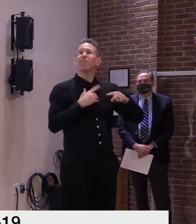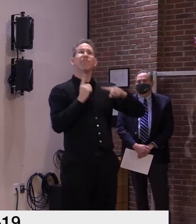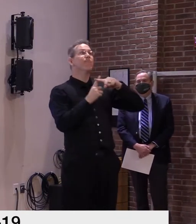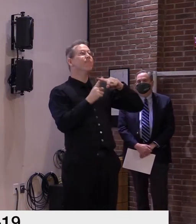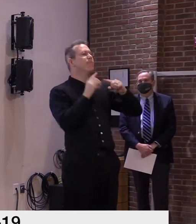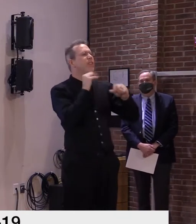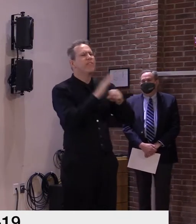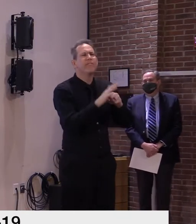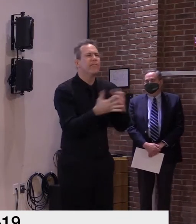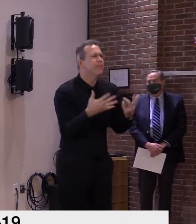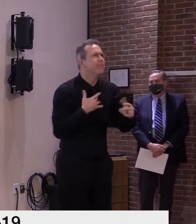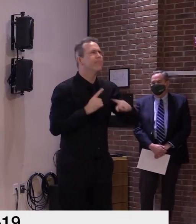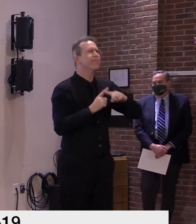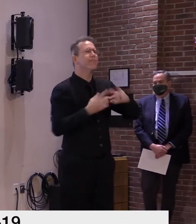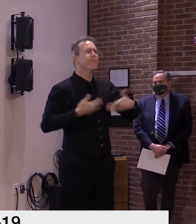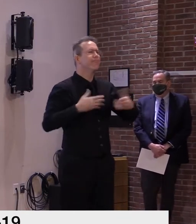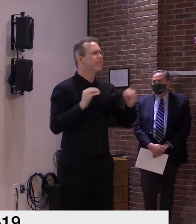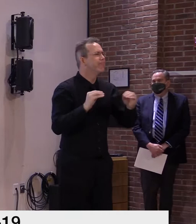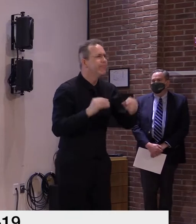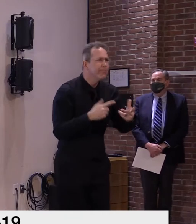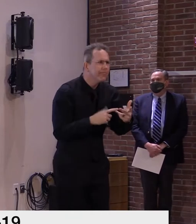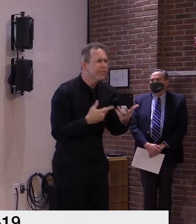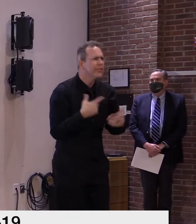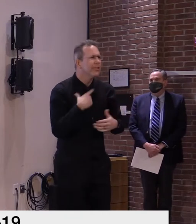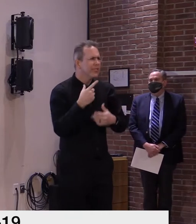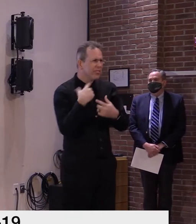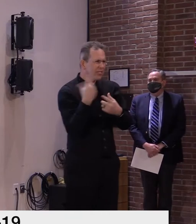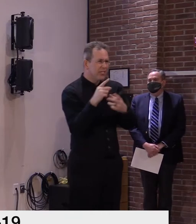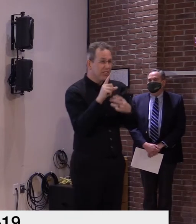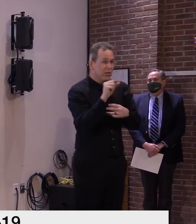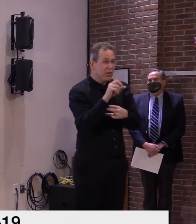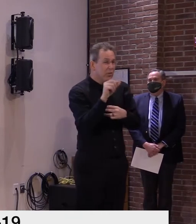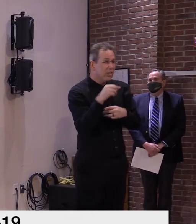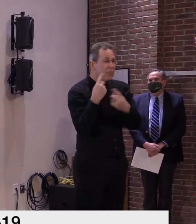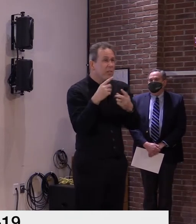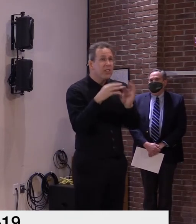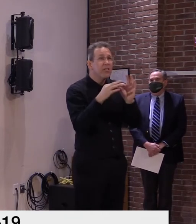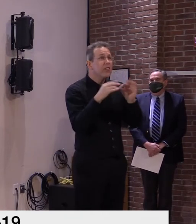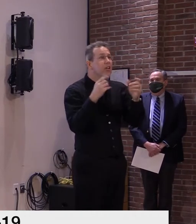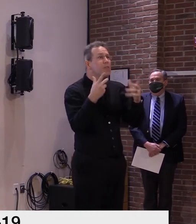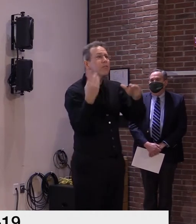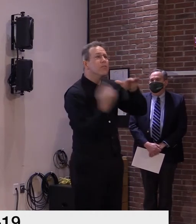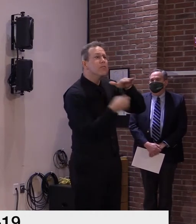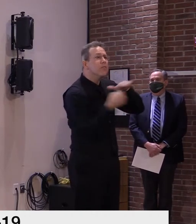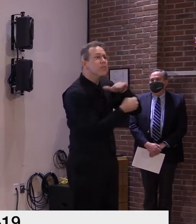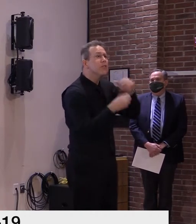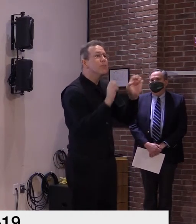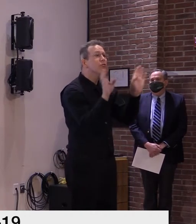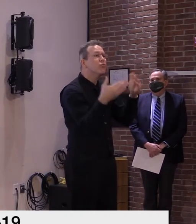ED visits for mental health visits across the state increased.